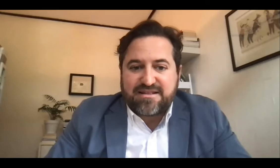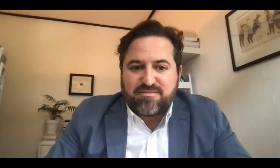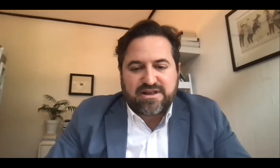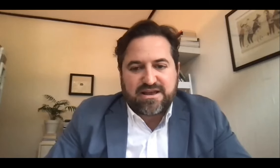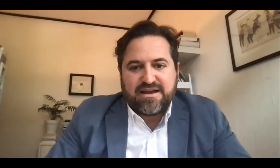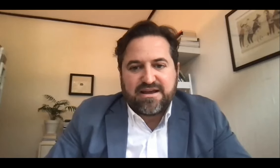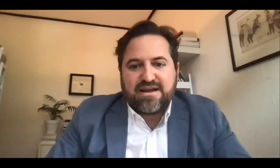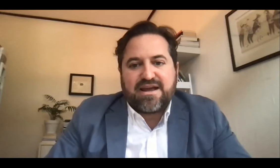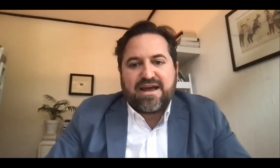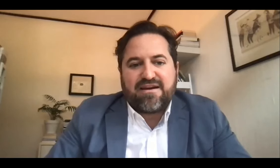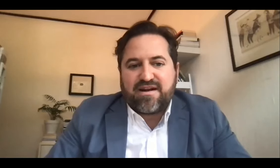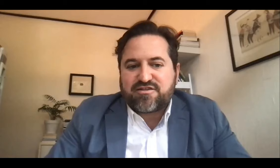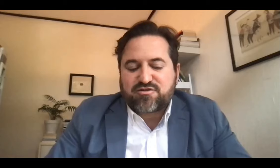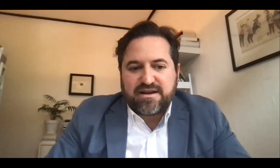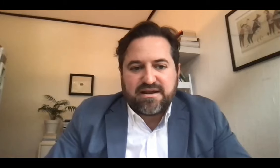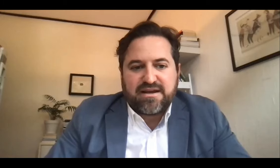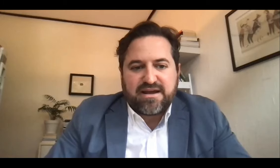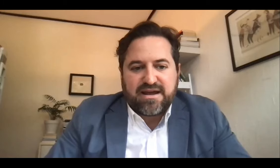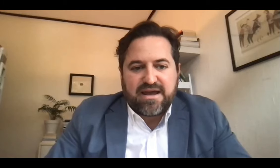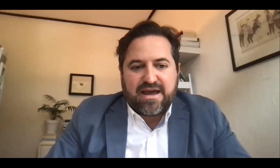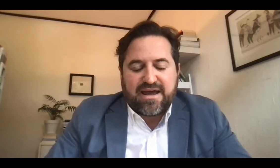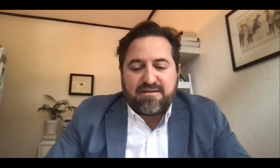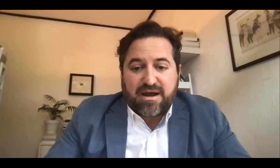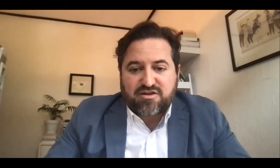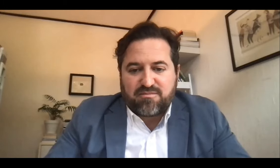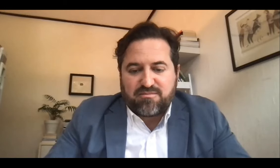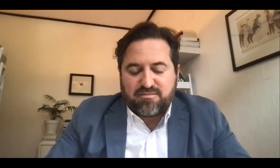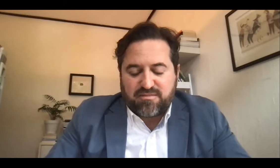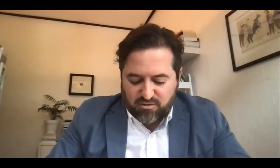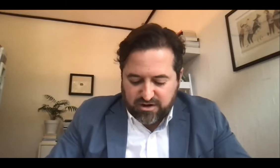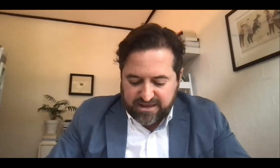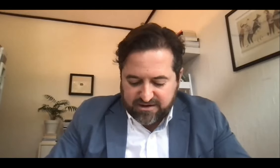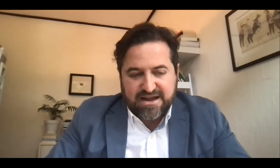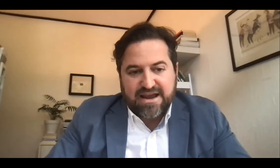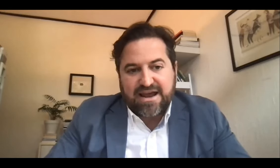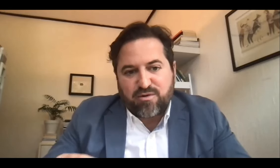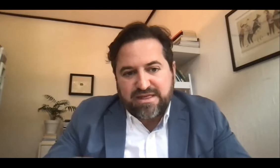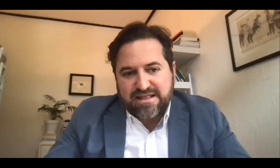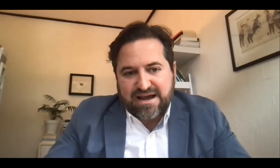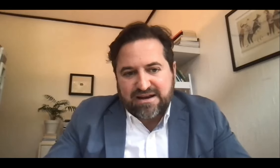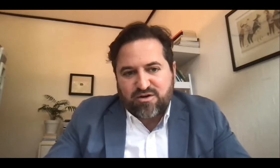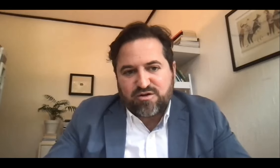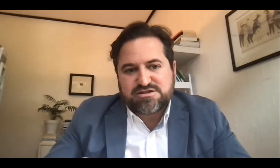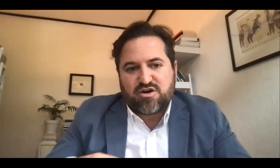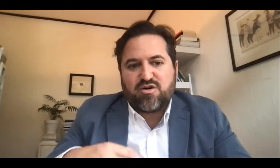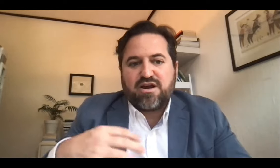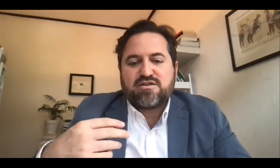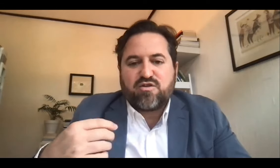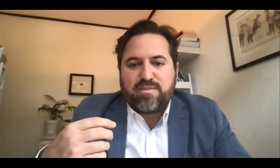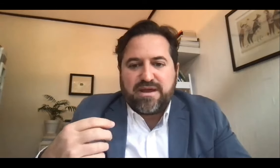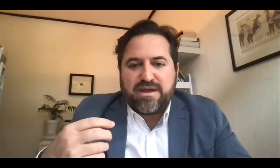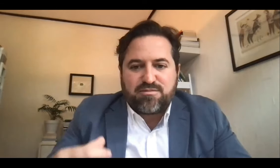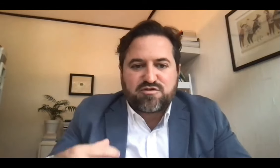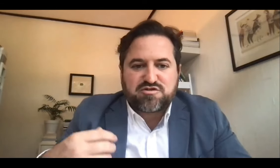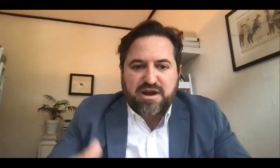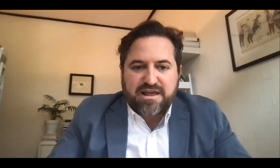mostly, very strongly, and by some world leaders. And within that also, to be able